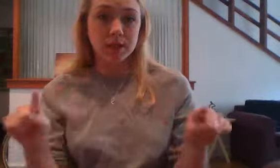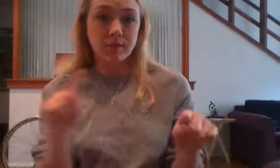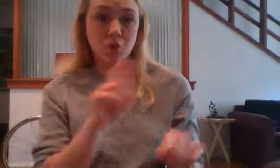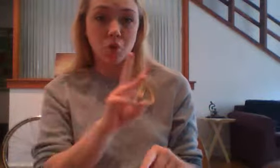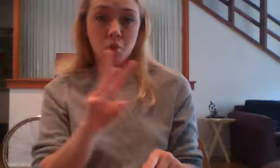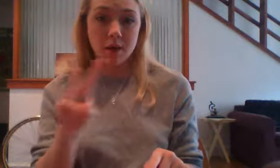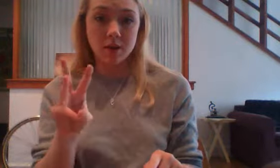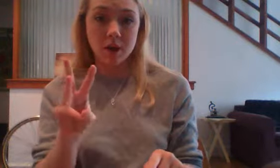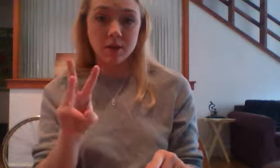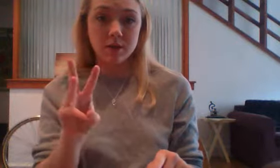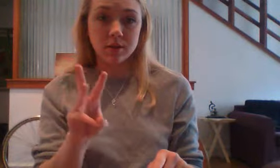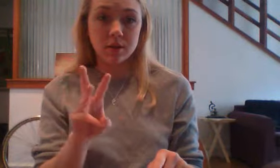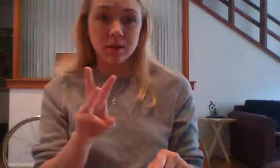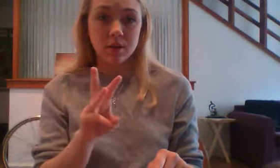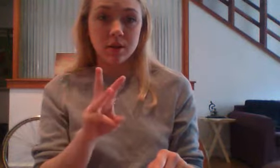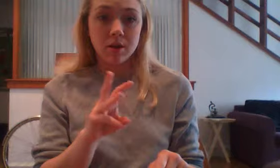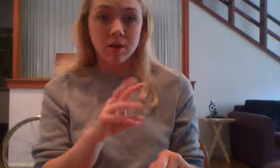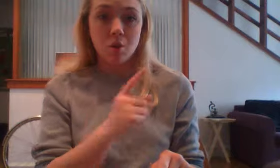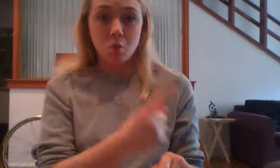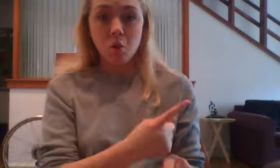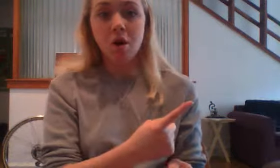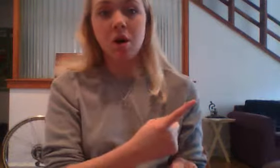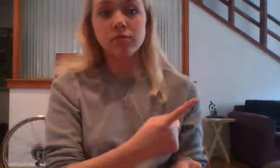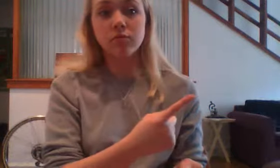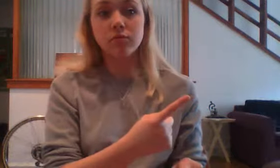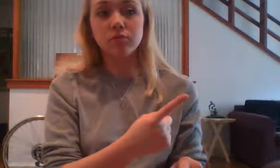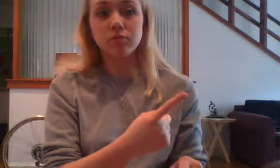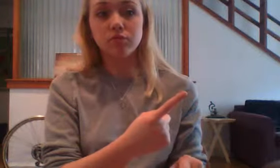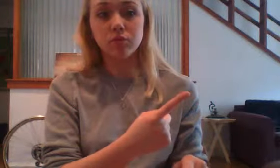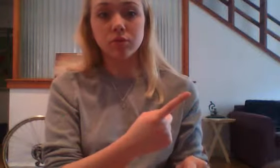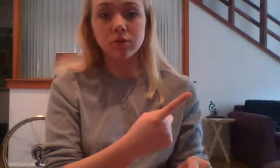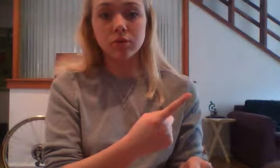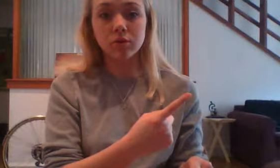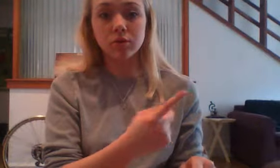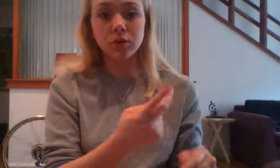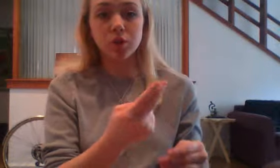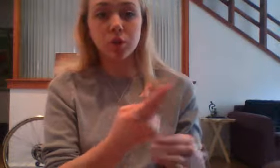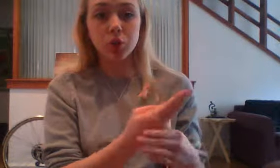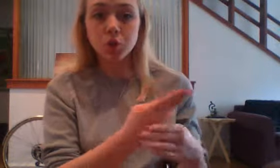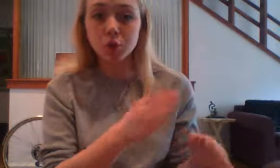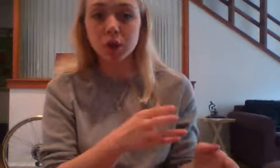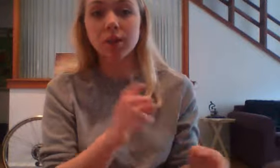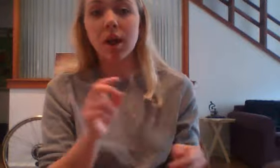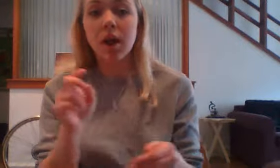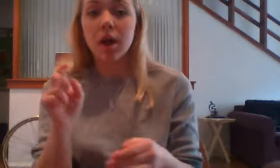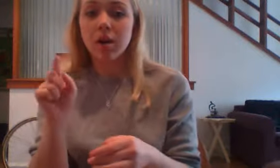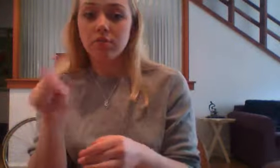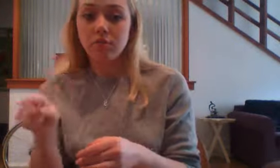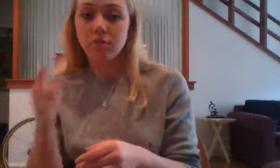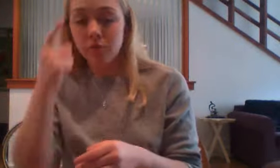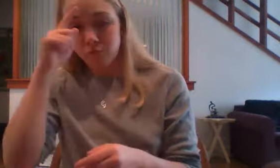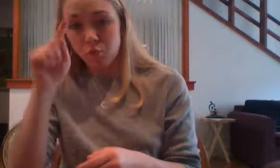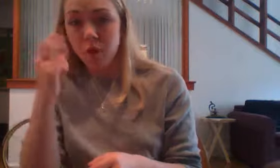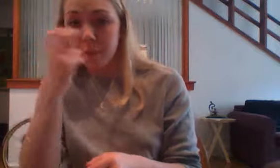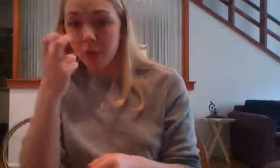users. I looked, the information on here was not exactly the same. It was mostly